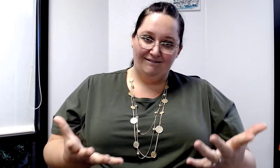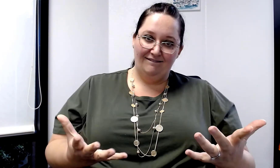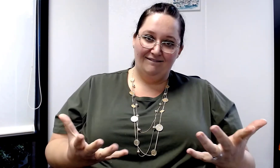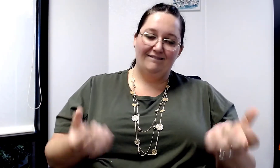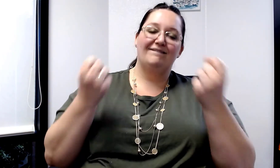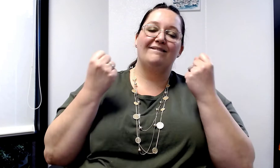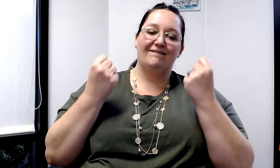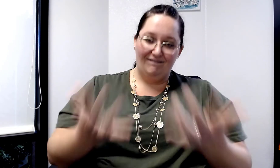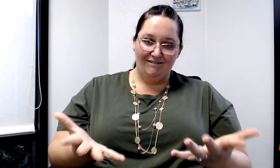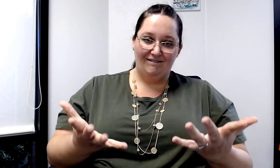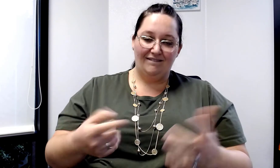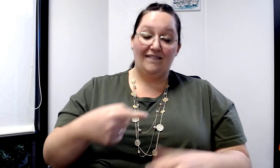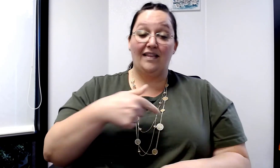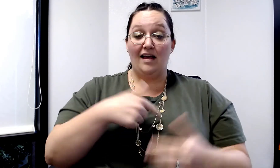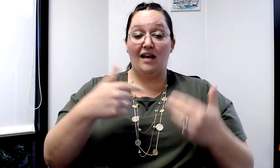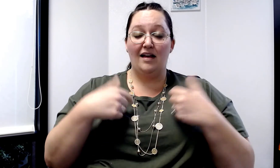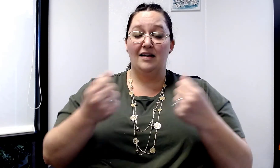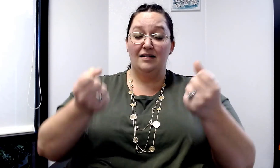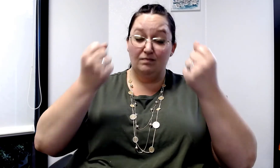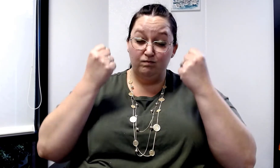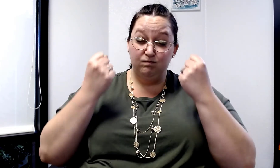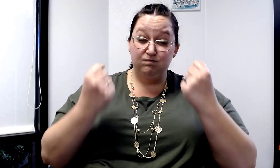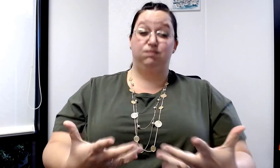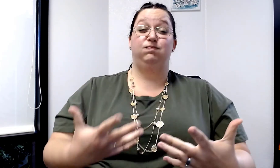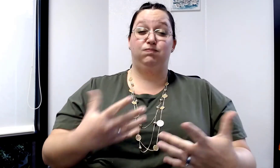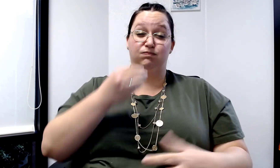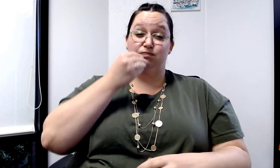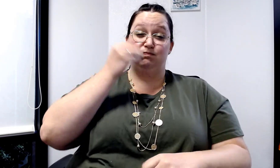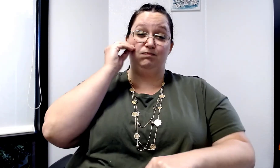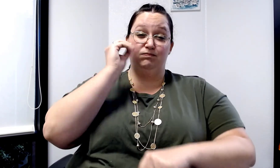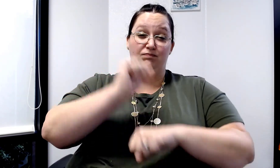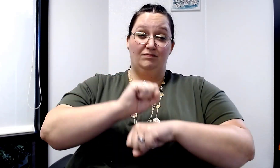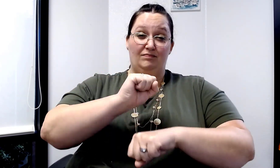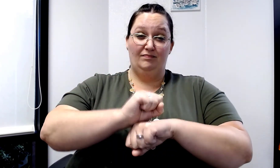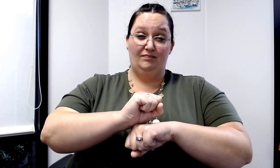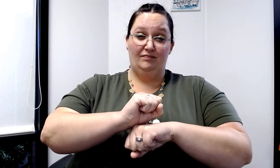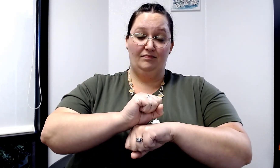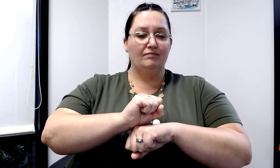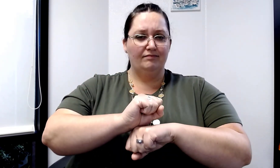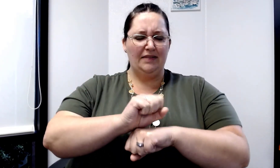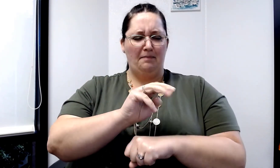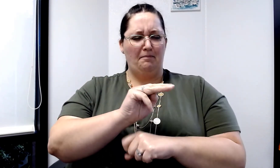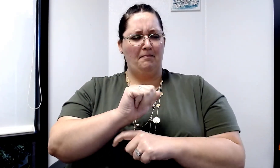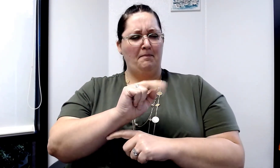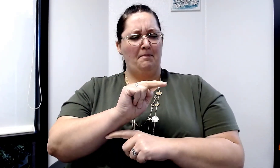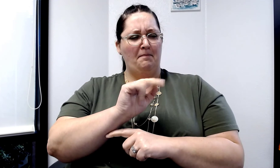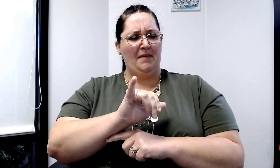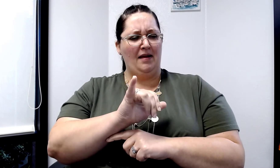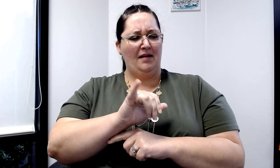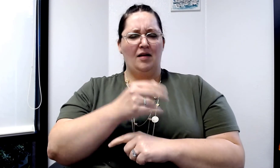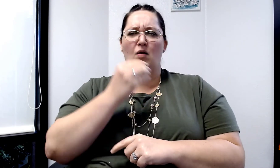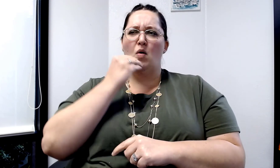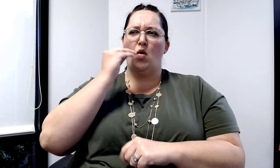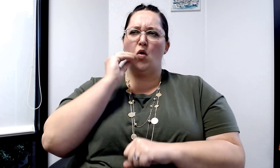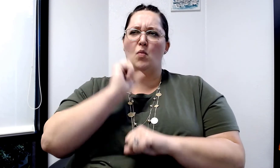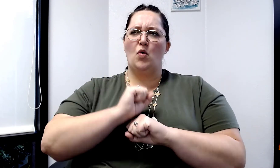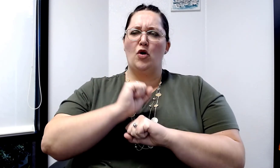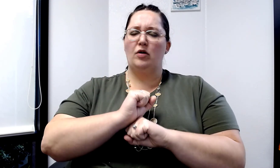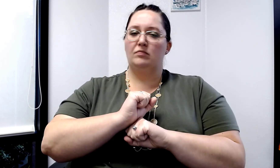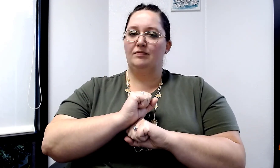down. Right? I have many. Right? I have much. I can't say I have many